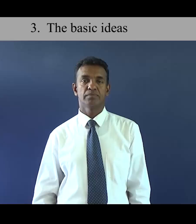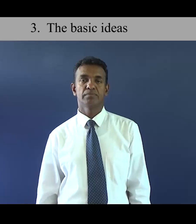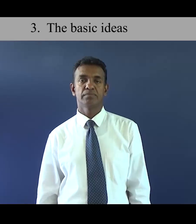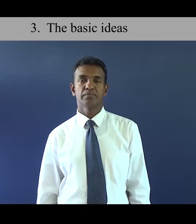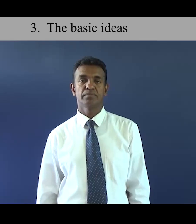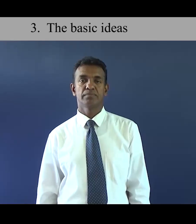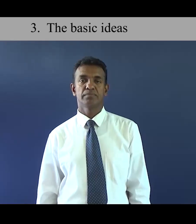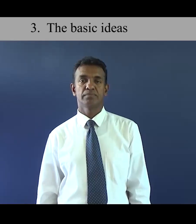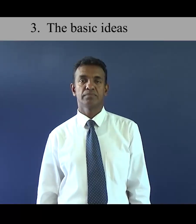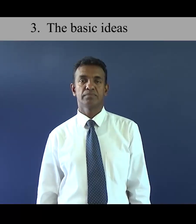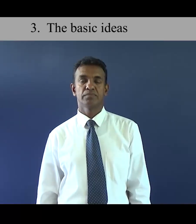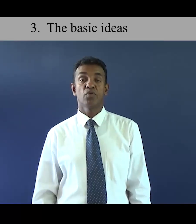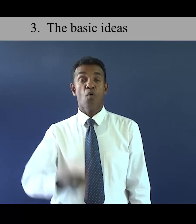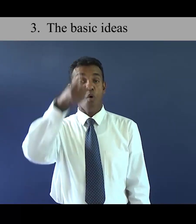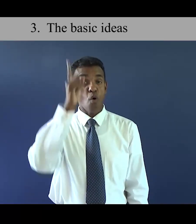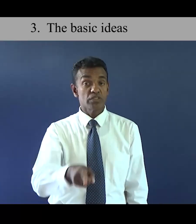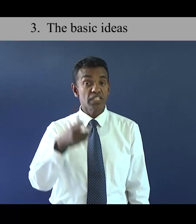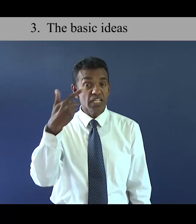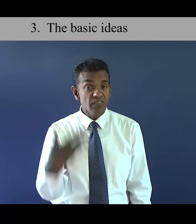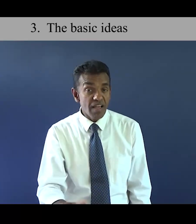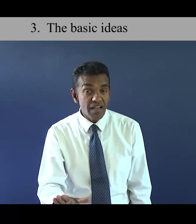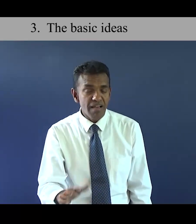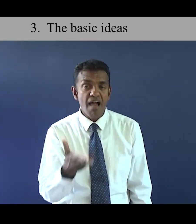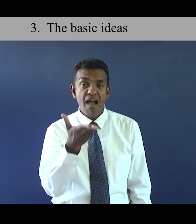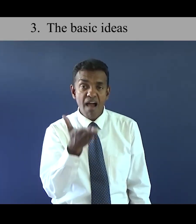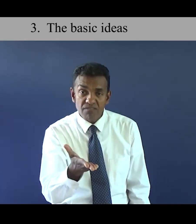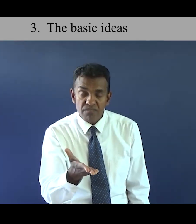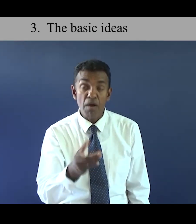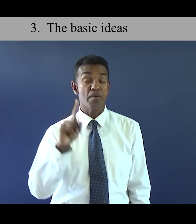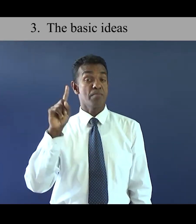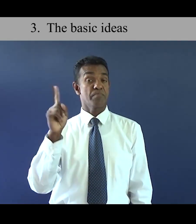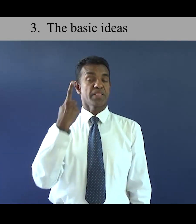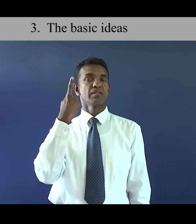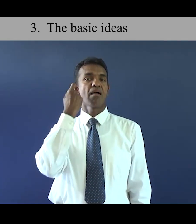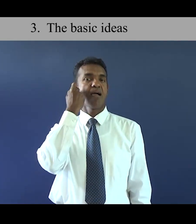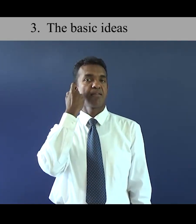people talk to each other, including sign language.